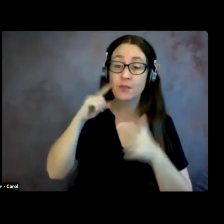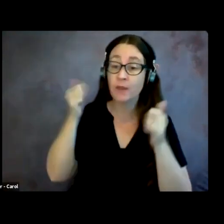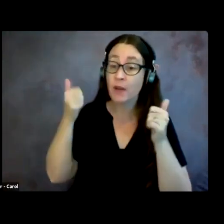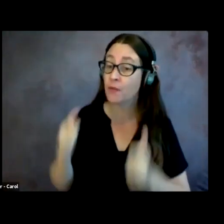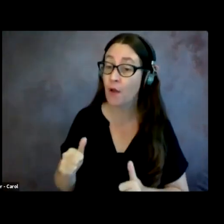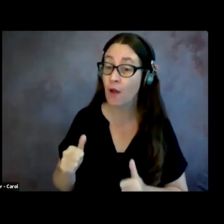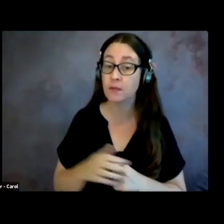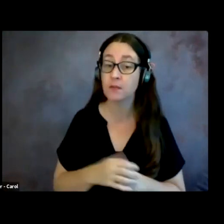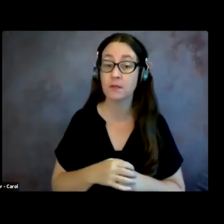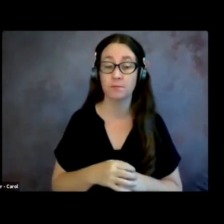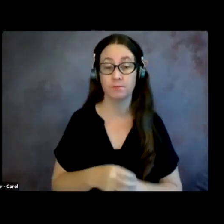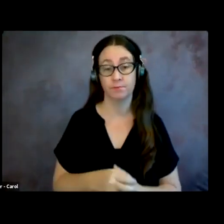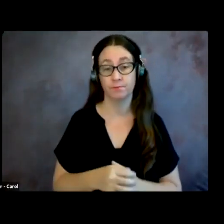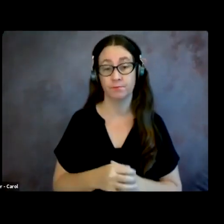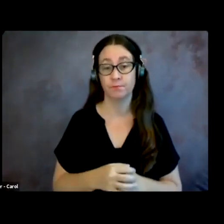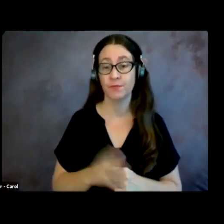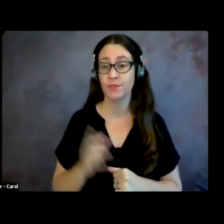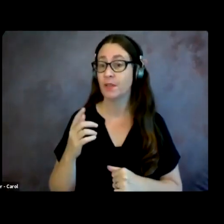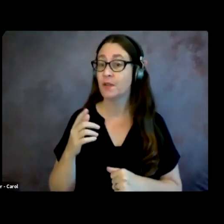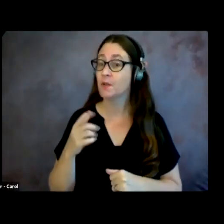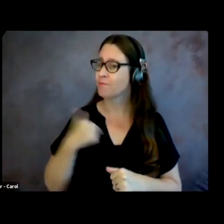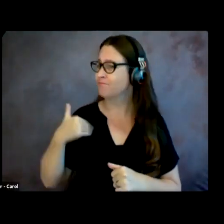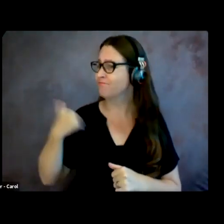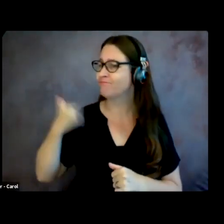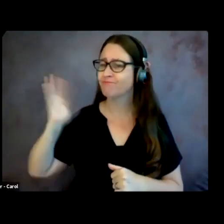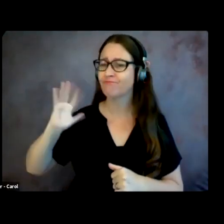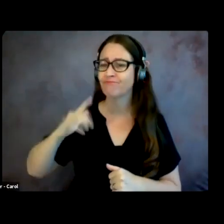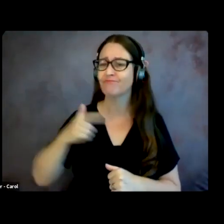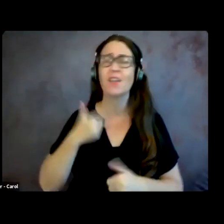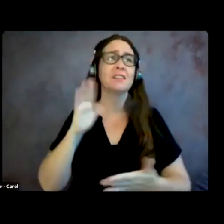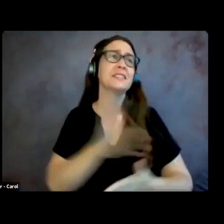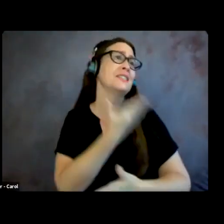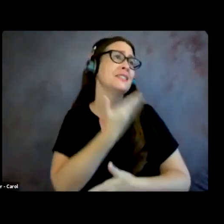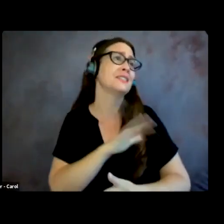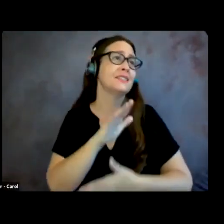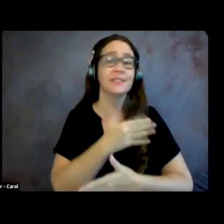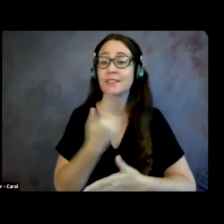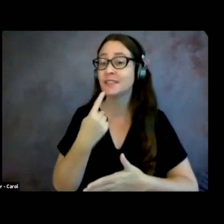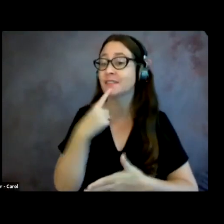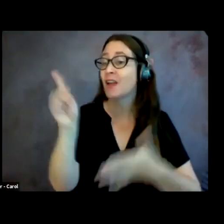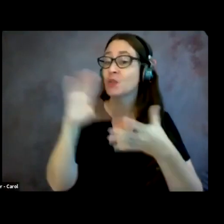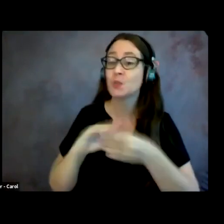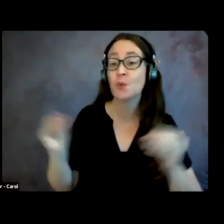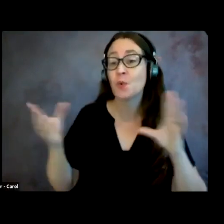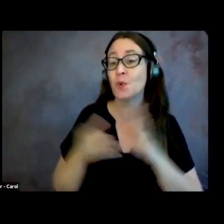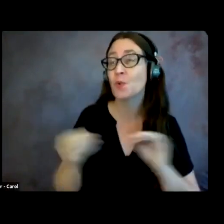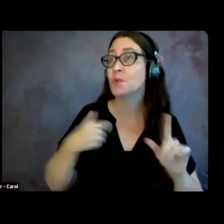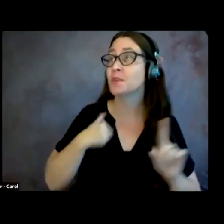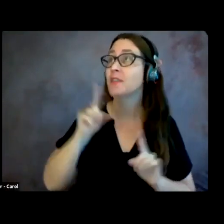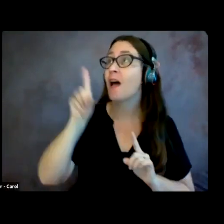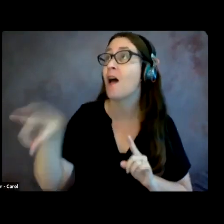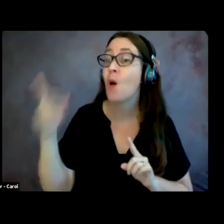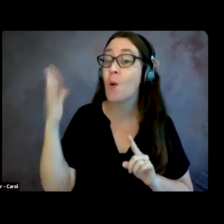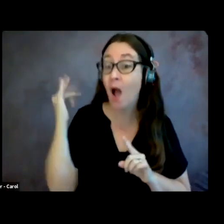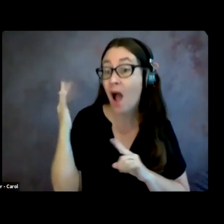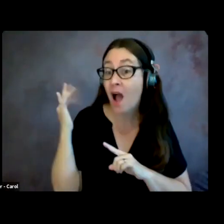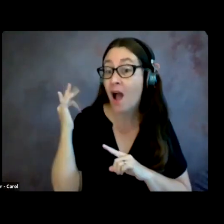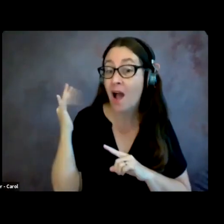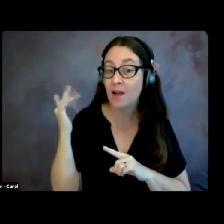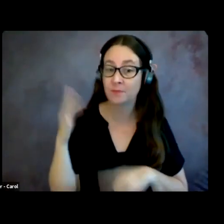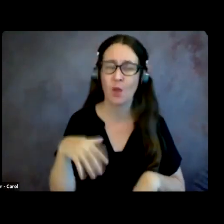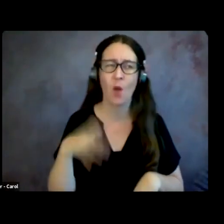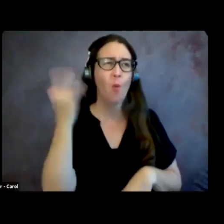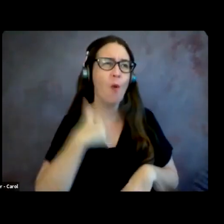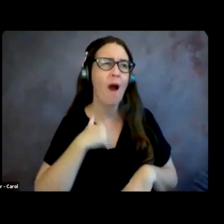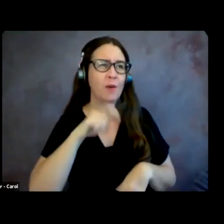was constantly singing at the top of my lungs. I was telling stories. I was asking why. You know, why do I have to brush my